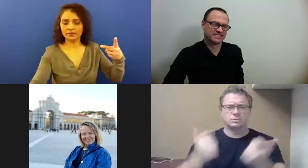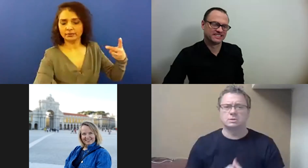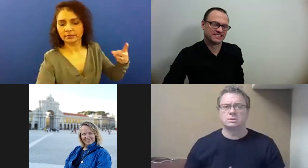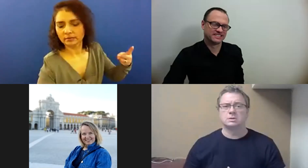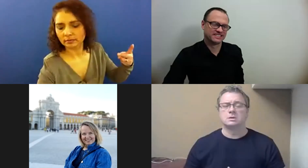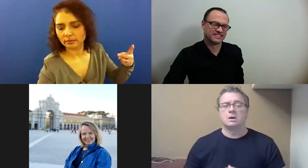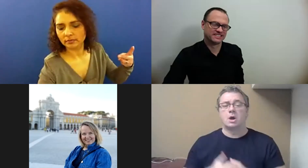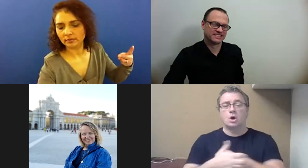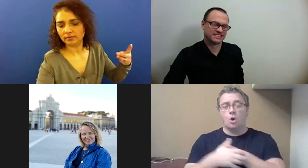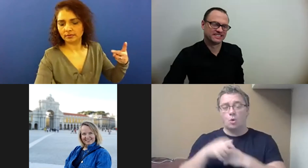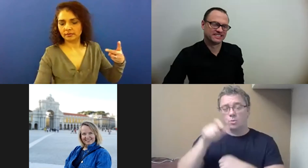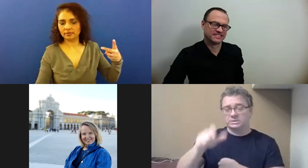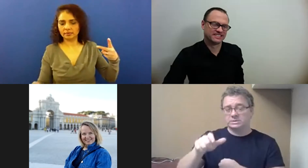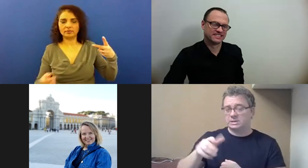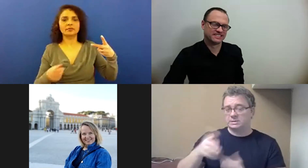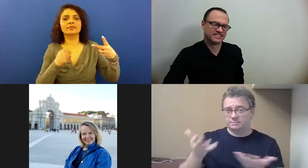Another